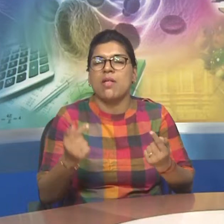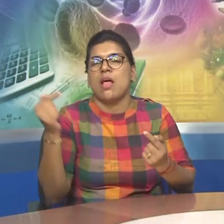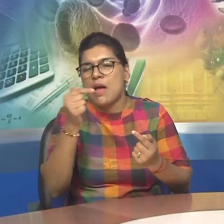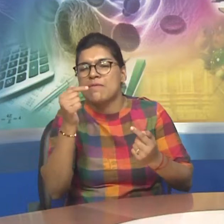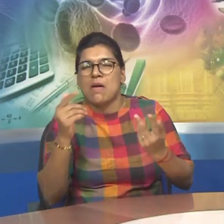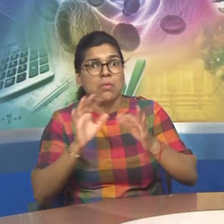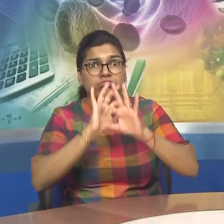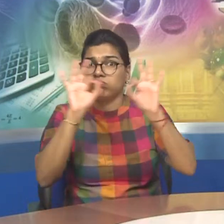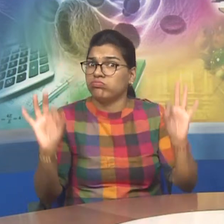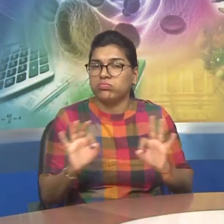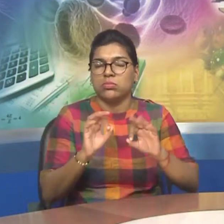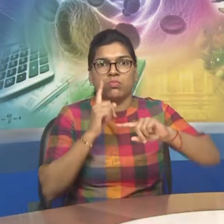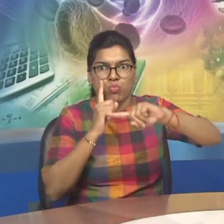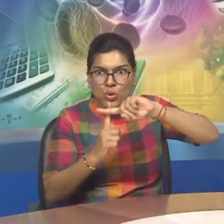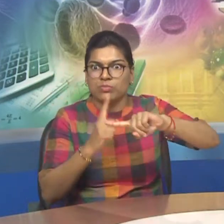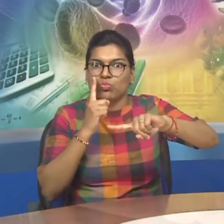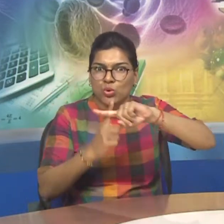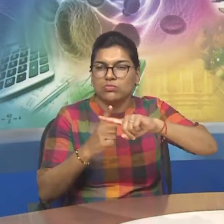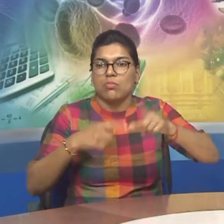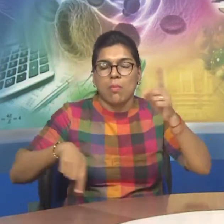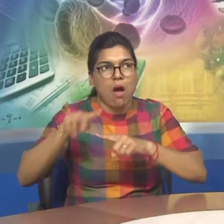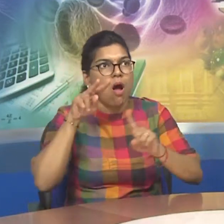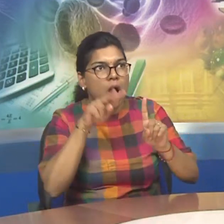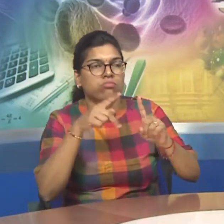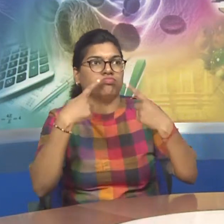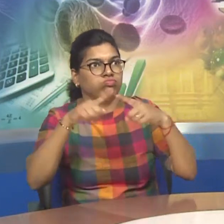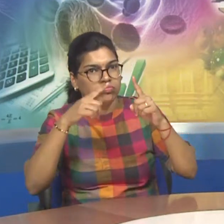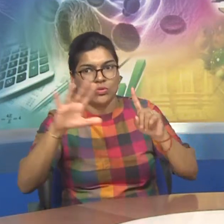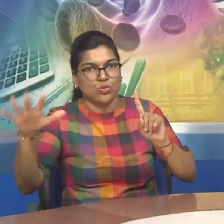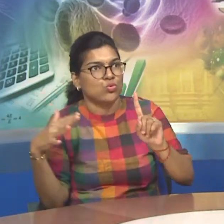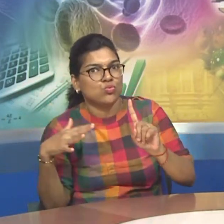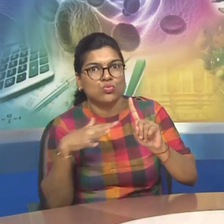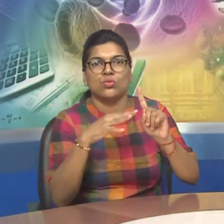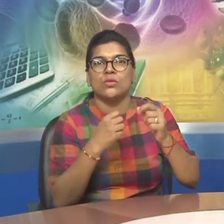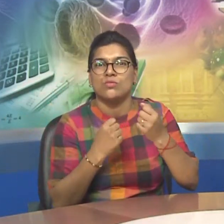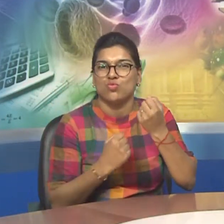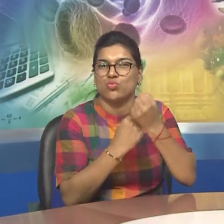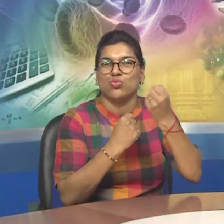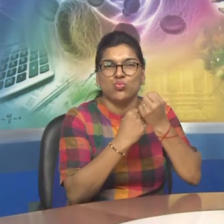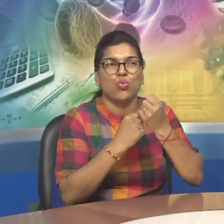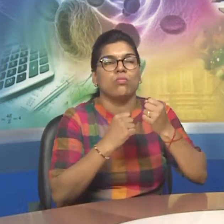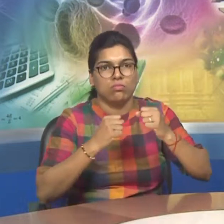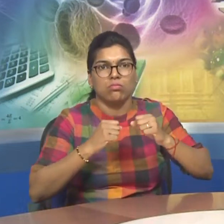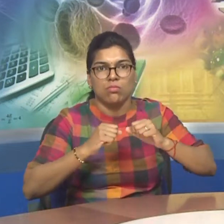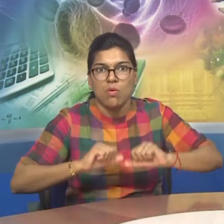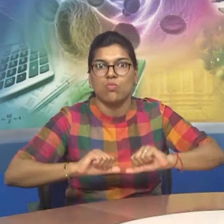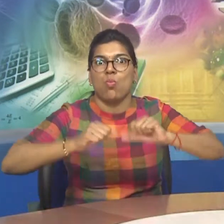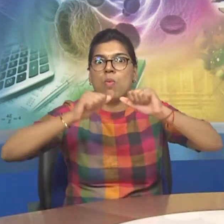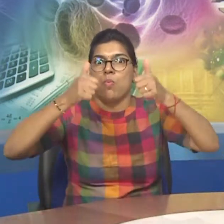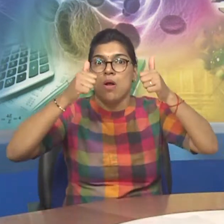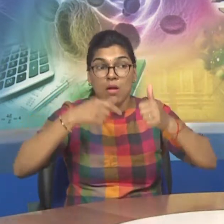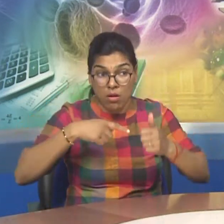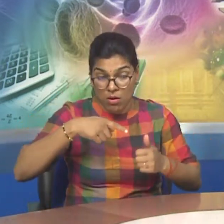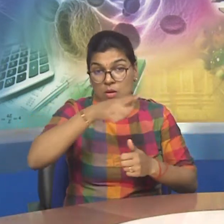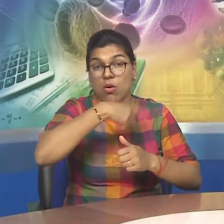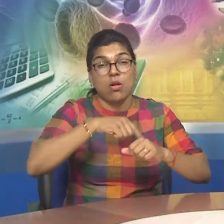and they have taught us how to control our strong positive emotions and how